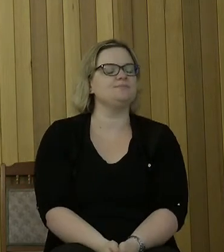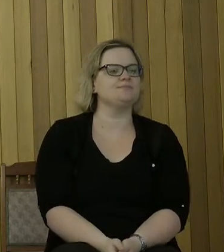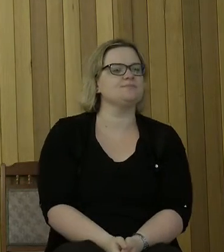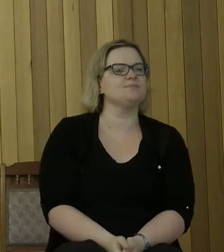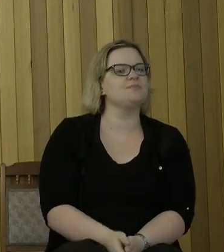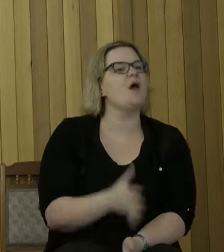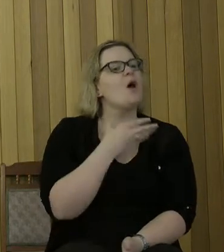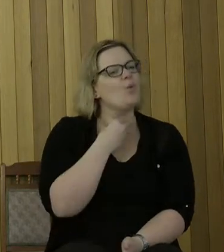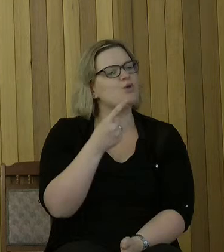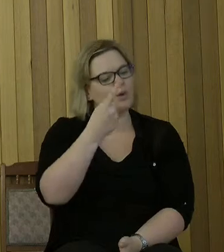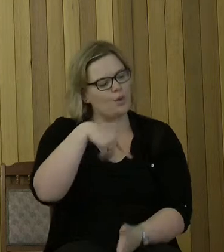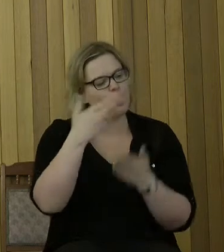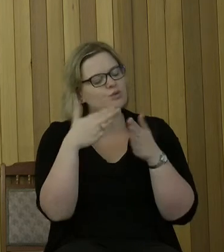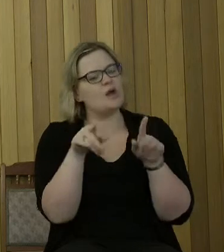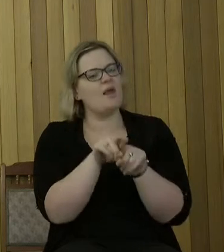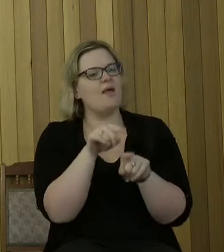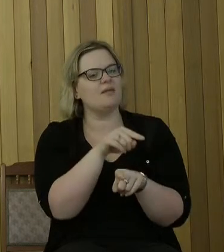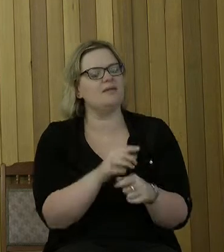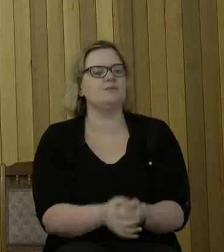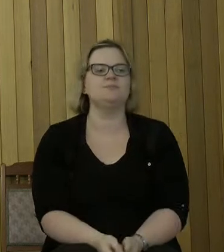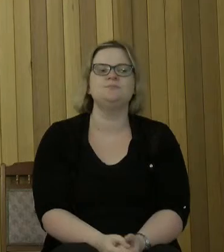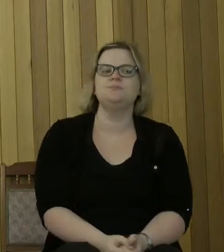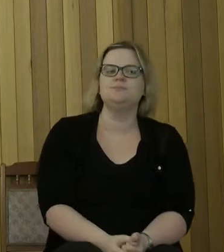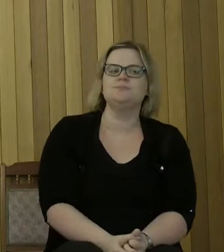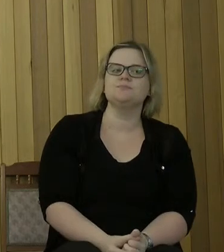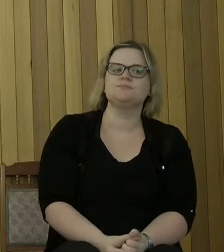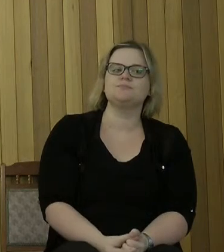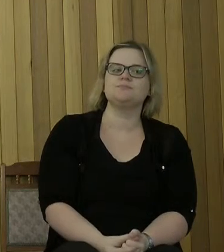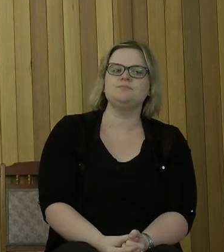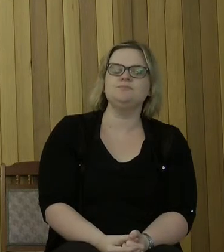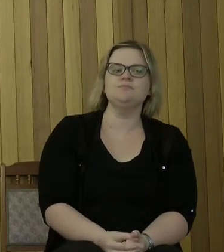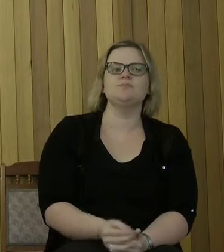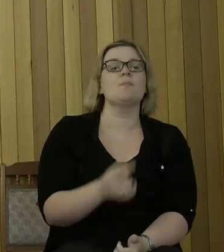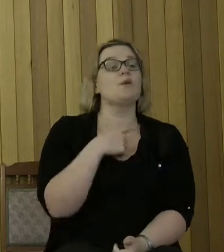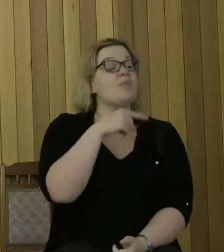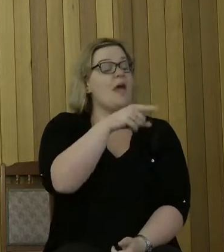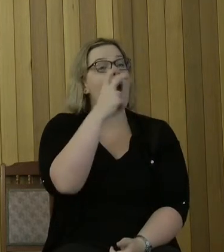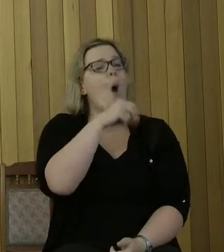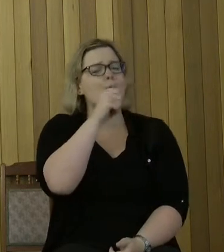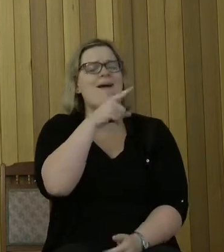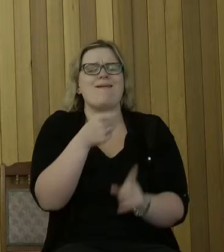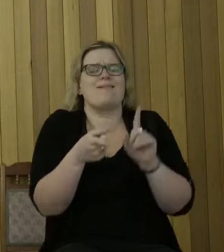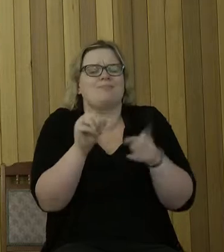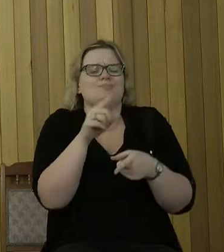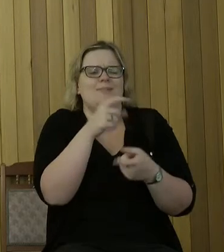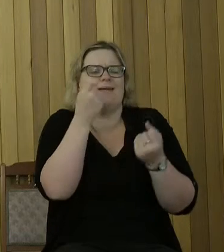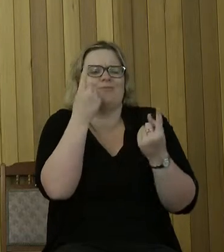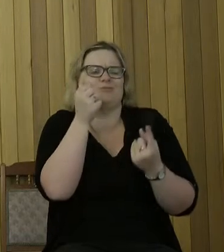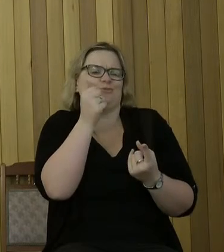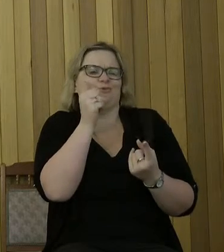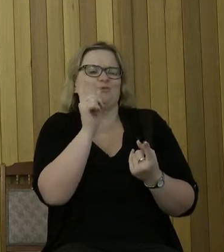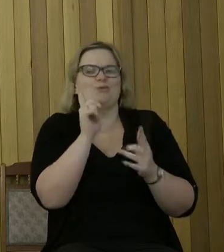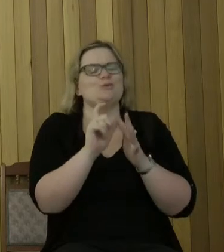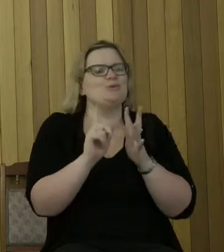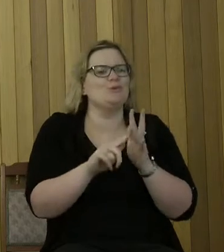I wish we could all go like that. You see, that old man, he got it. He understood it.